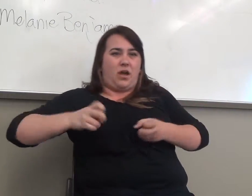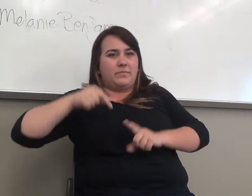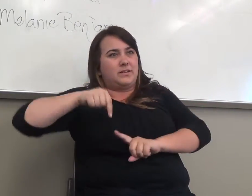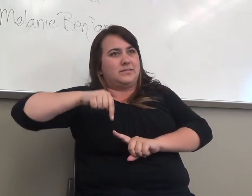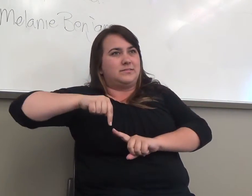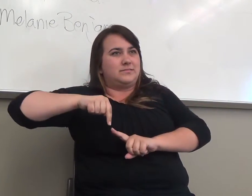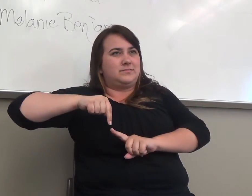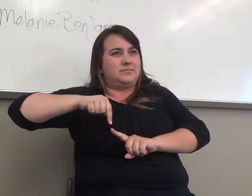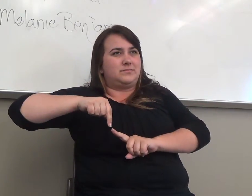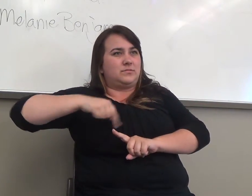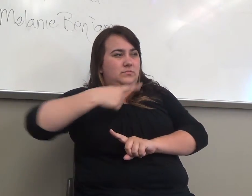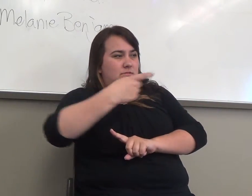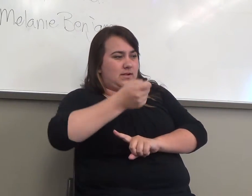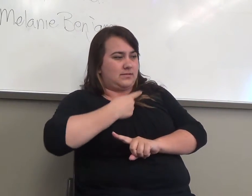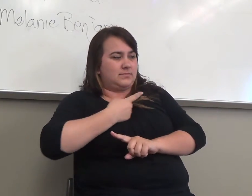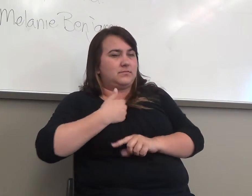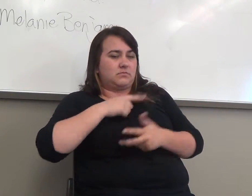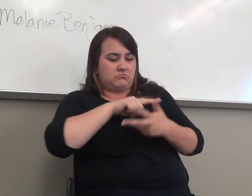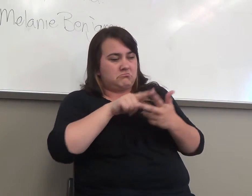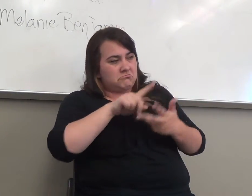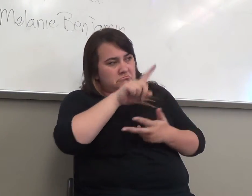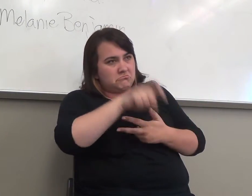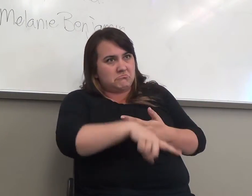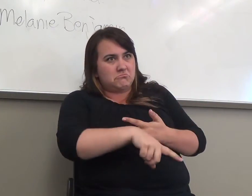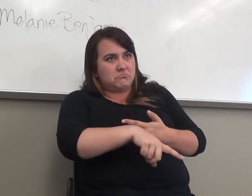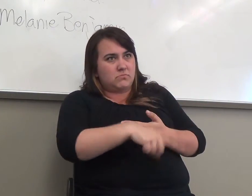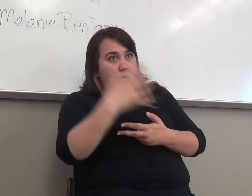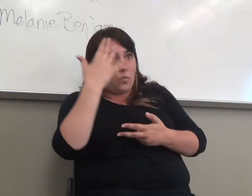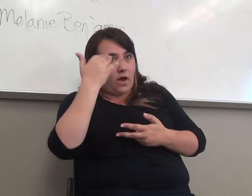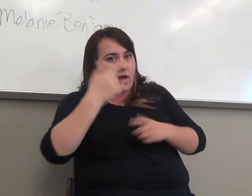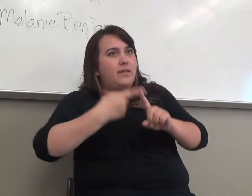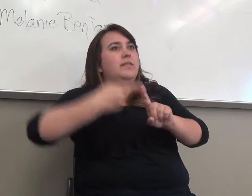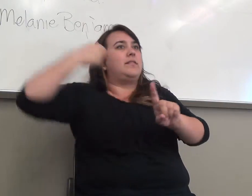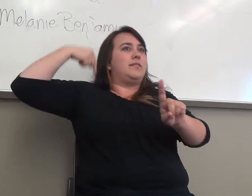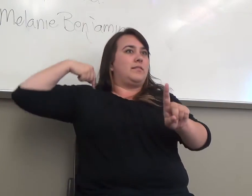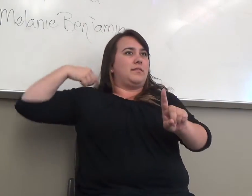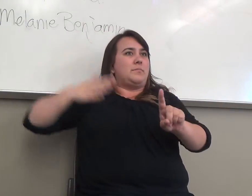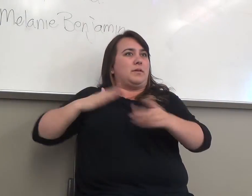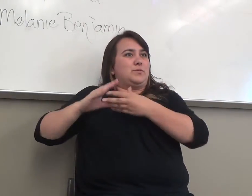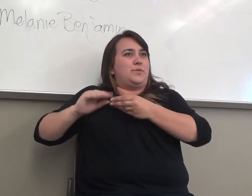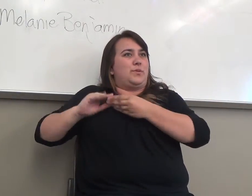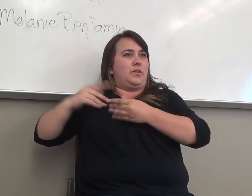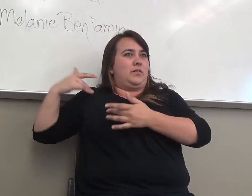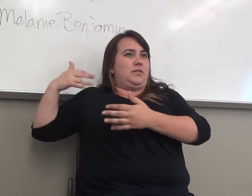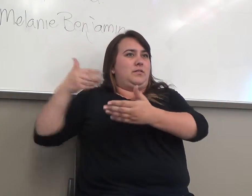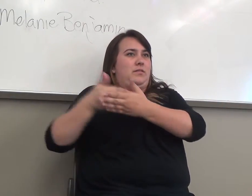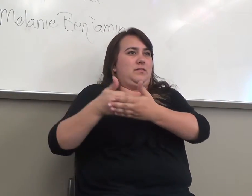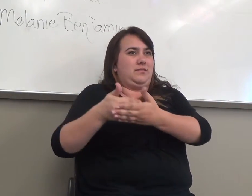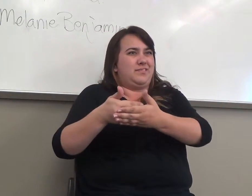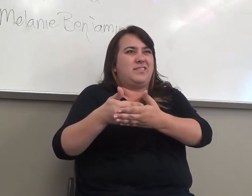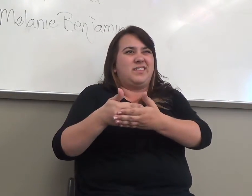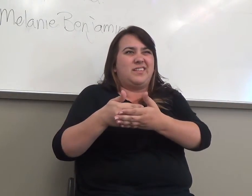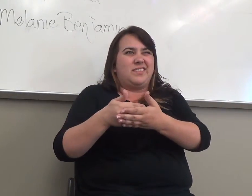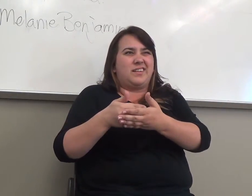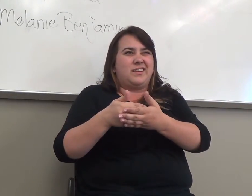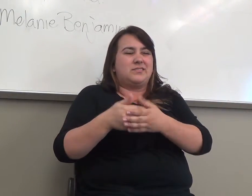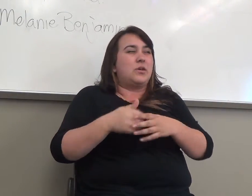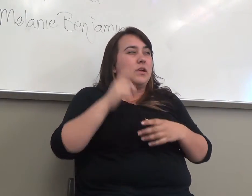So this is a little bit different. I think some people in the class could do this at